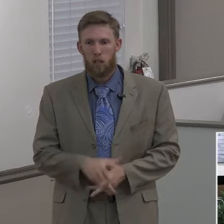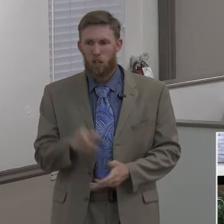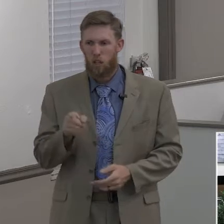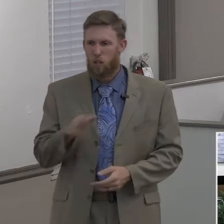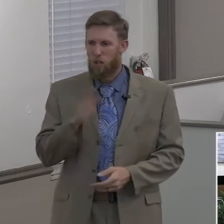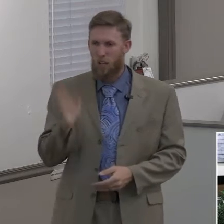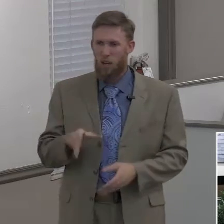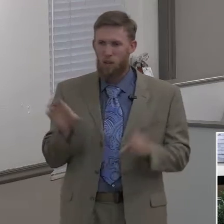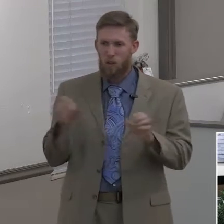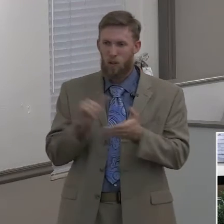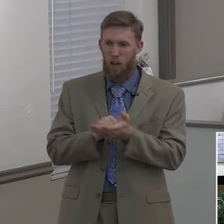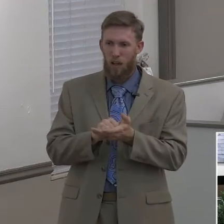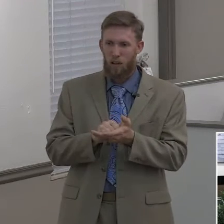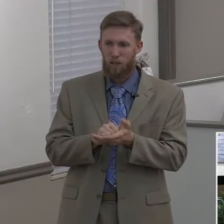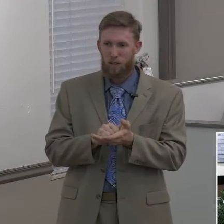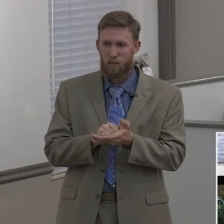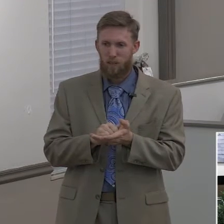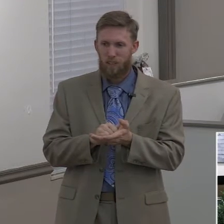You wouldn't do that, would you?